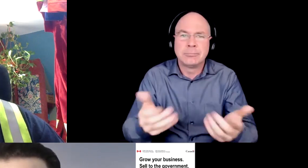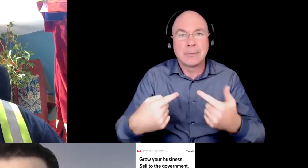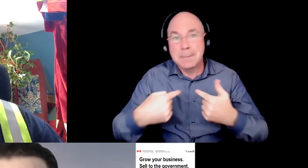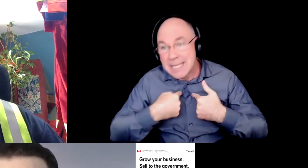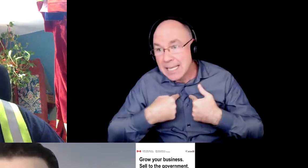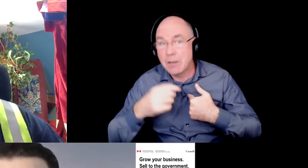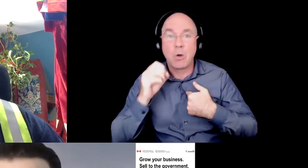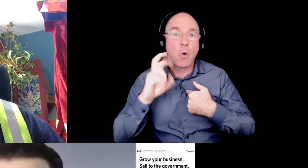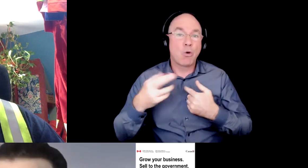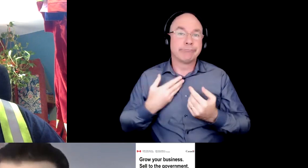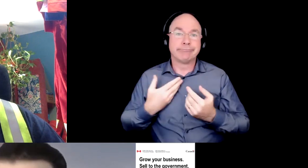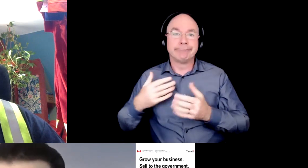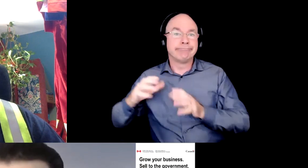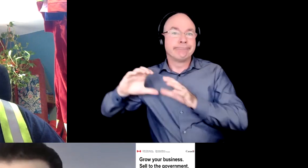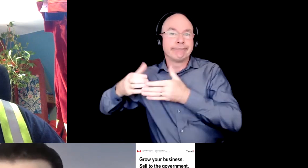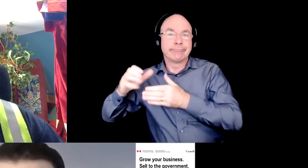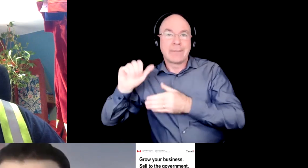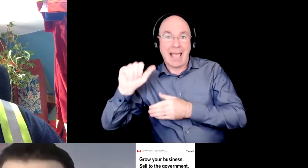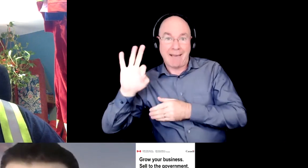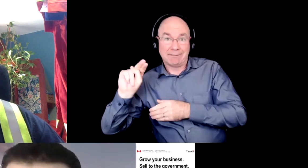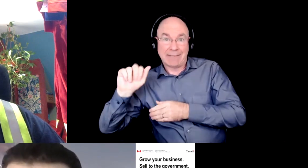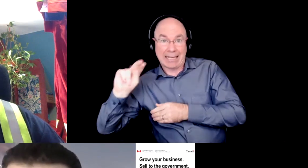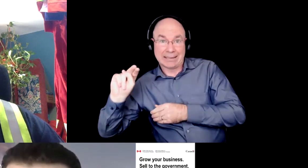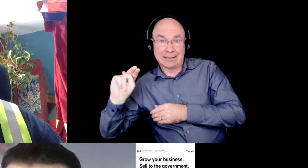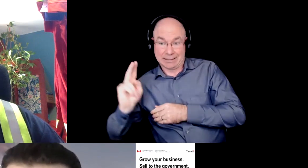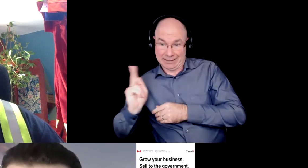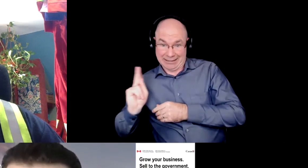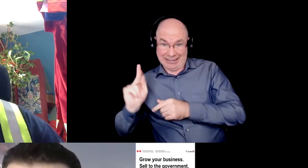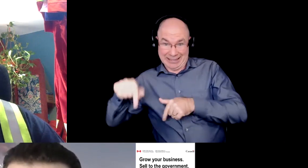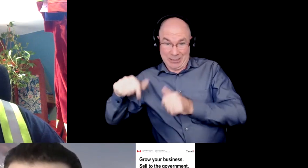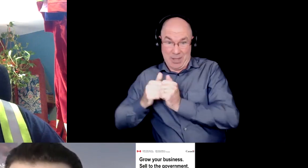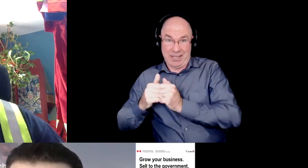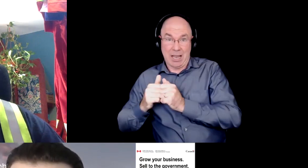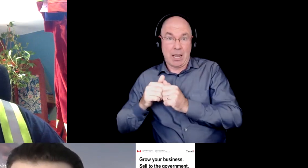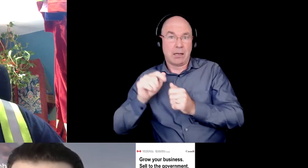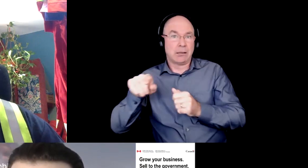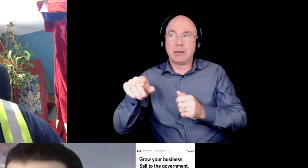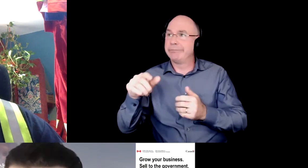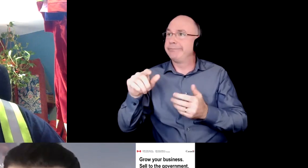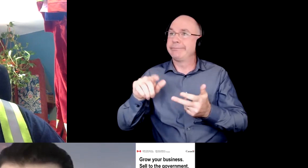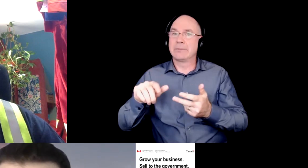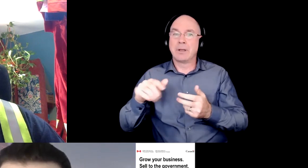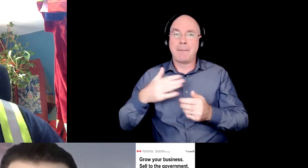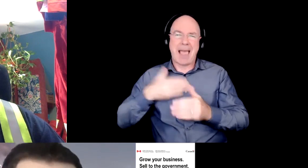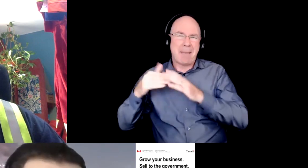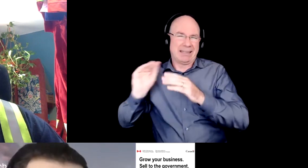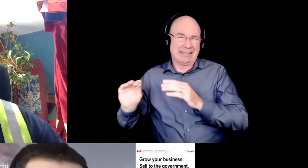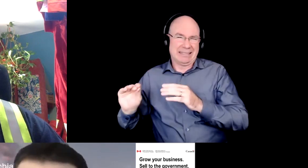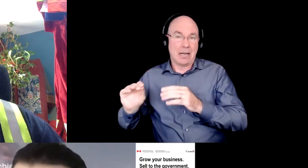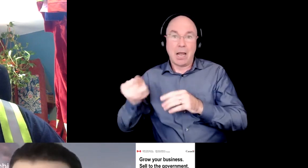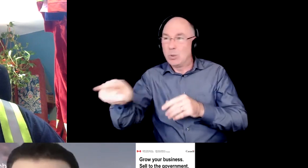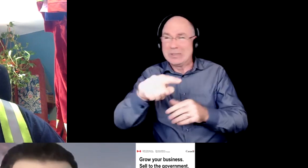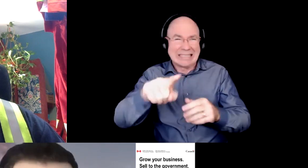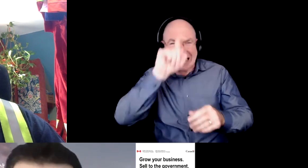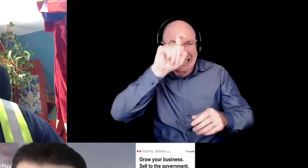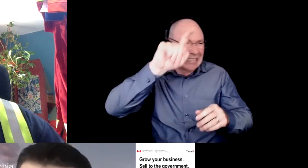myself. My colleague Afnan Al-Hashimi is also on the call today. I've put my email in the chat. Reach